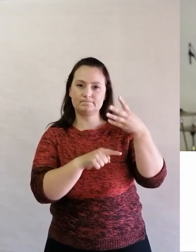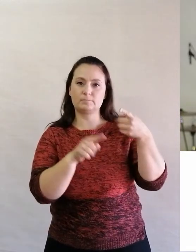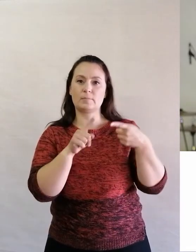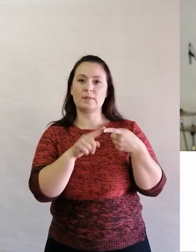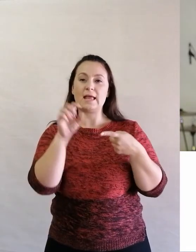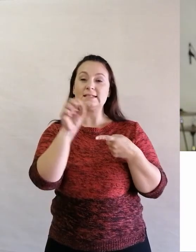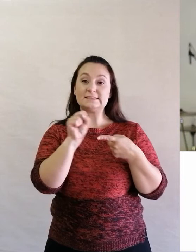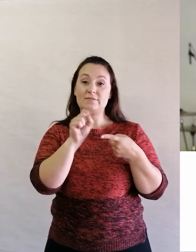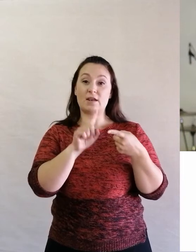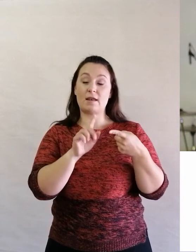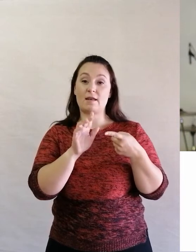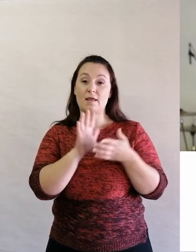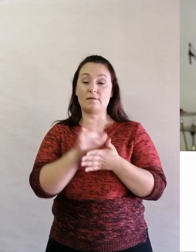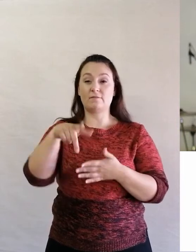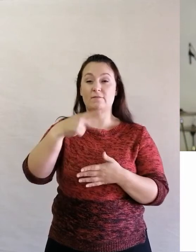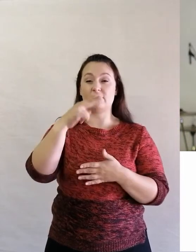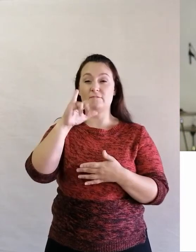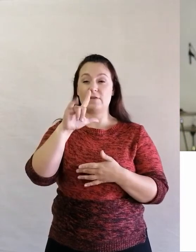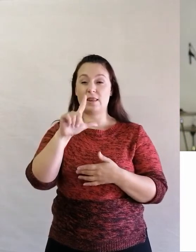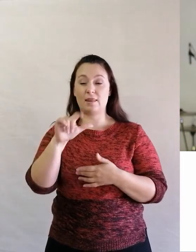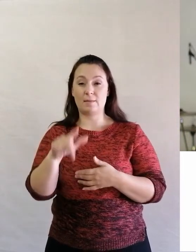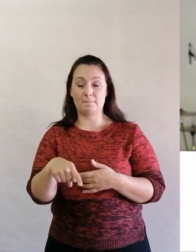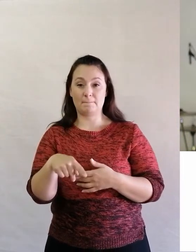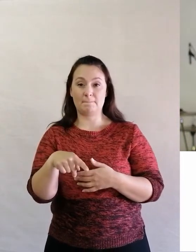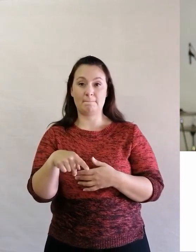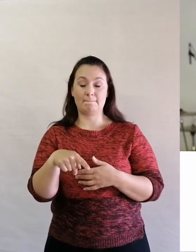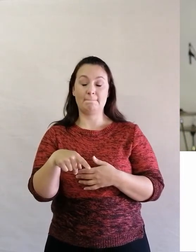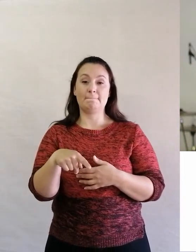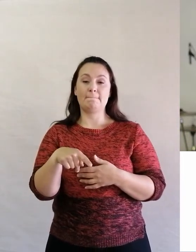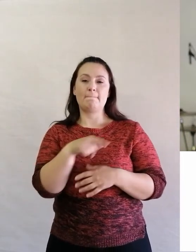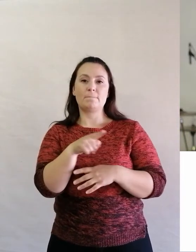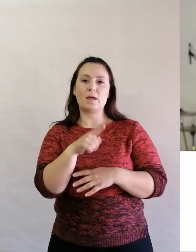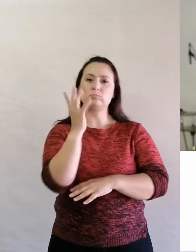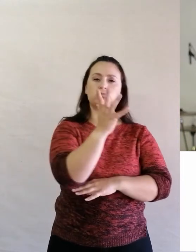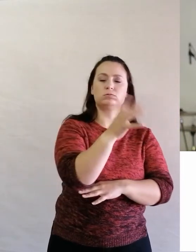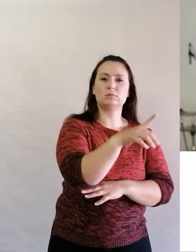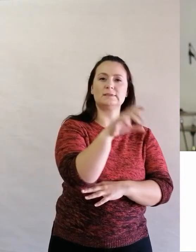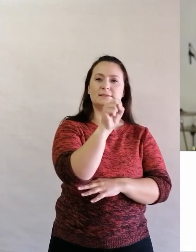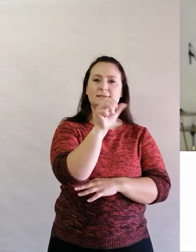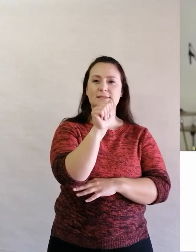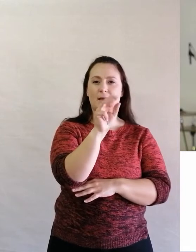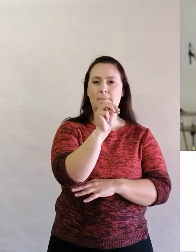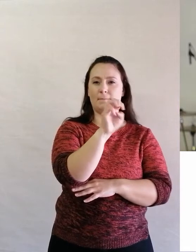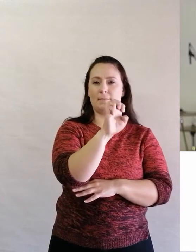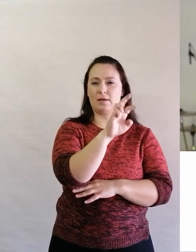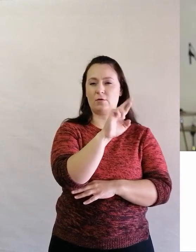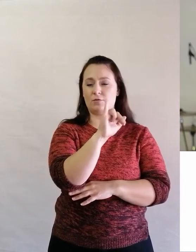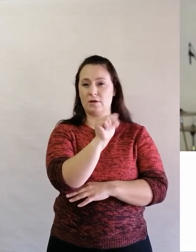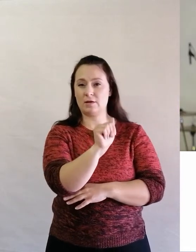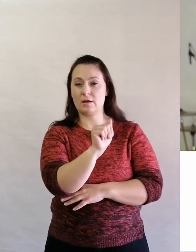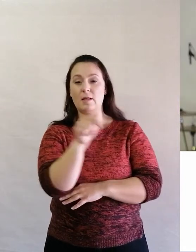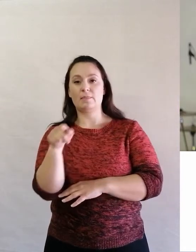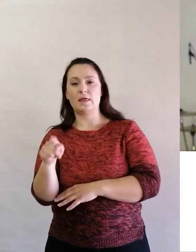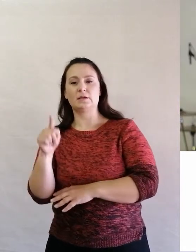Philip, later on, Philip preaches to a town in Samaria. Stephen has this opportunity to preach the sermon,